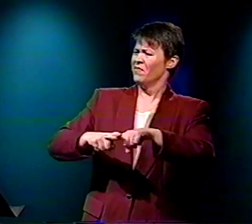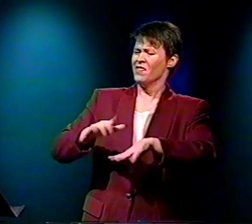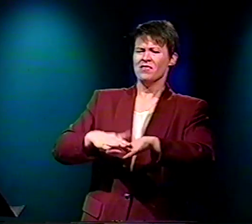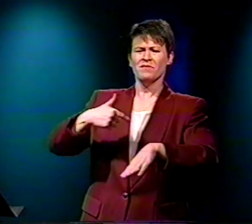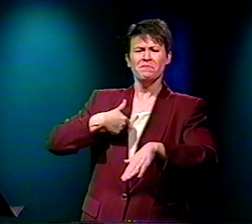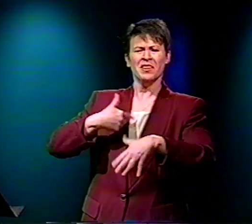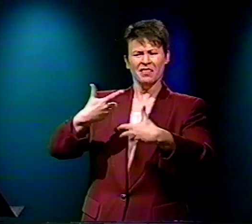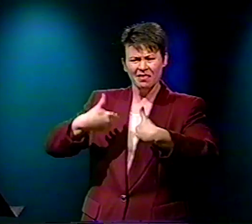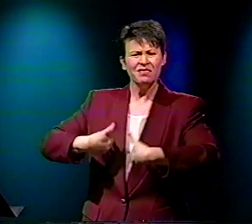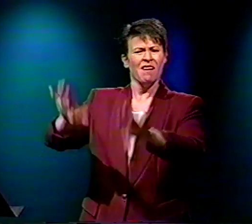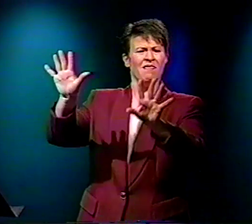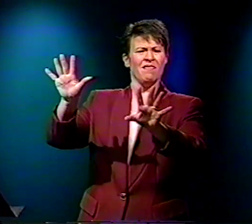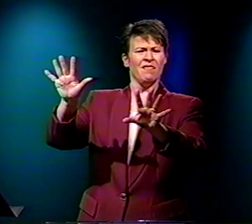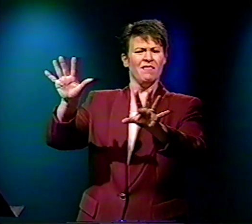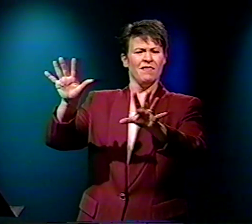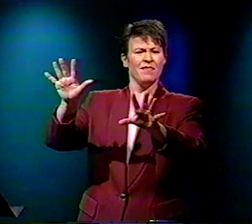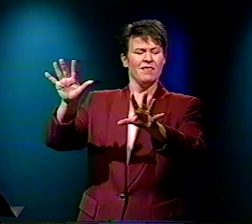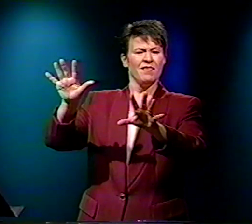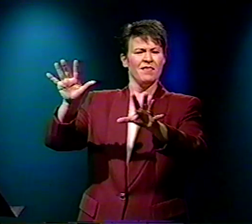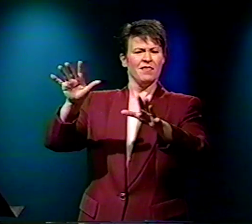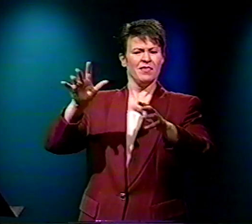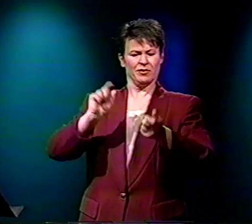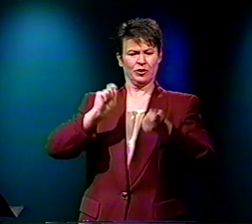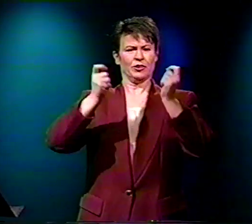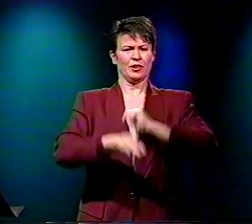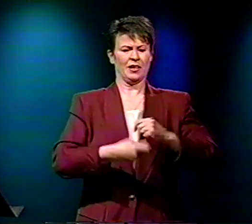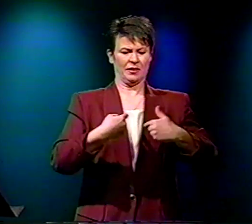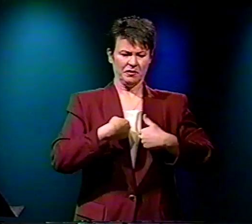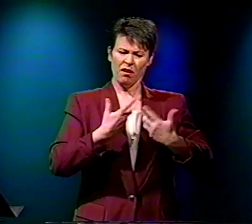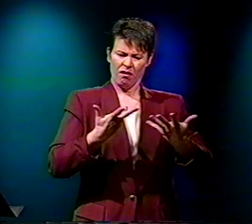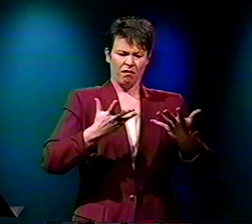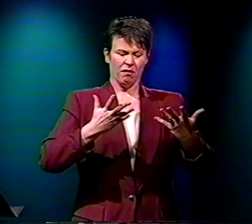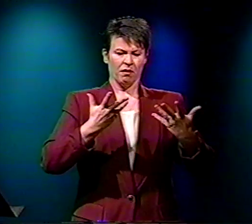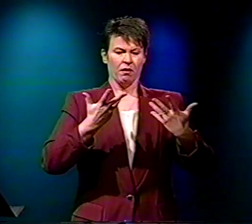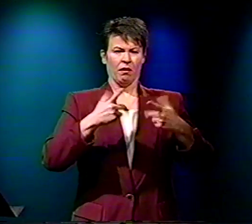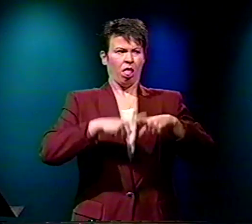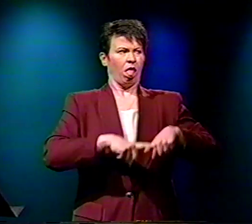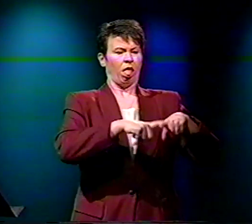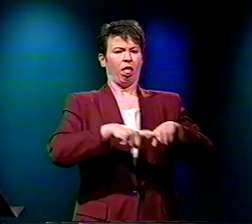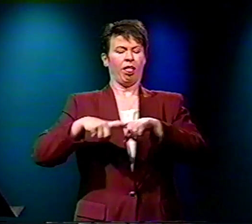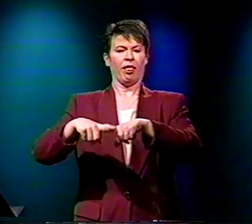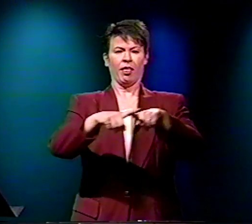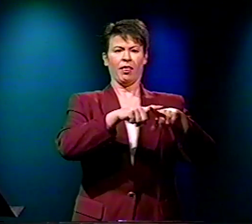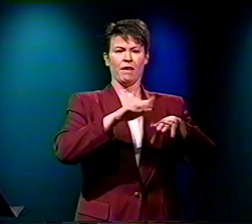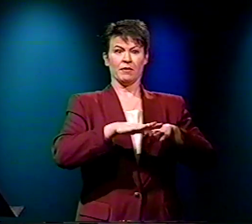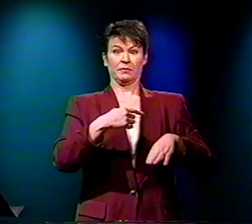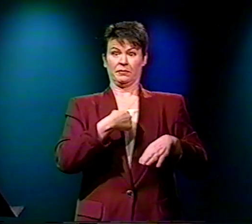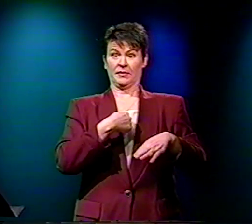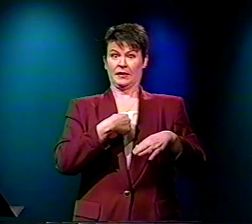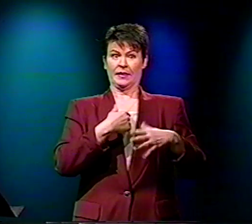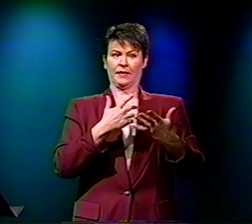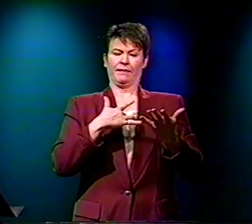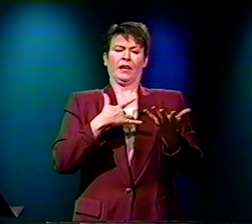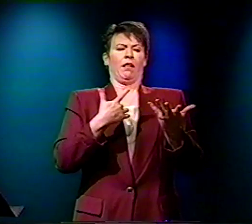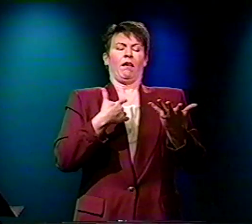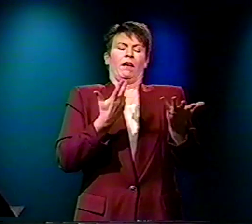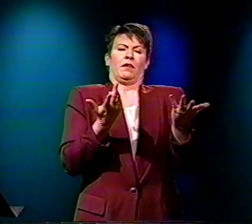deaf person, hey, you don't need to depend on me. Become your own person. We can change and break that reliance and that